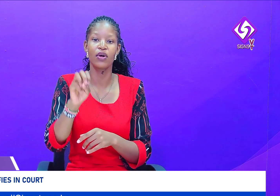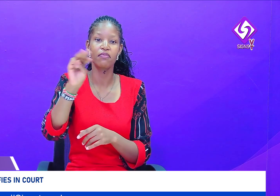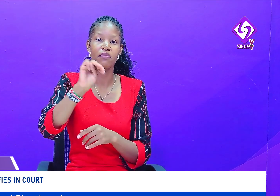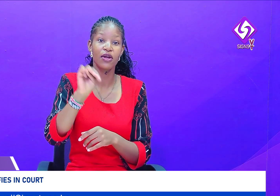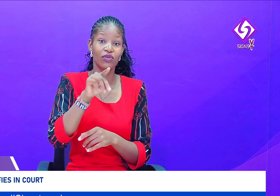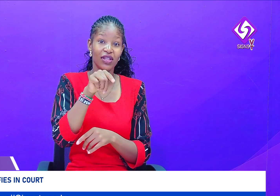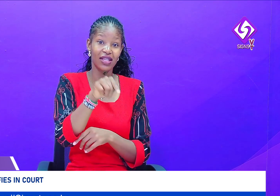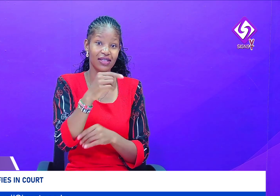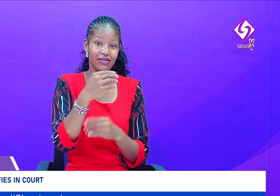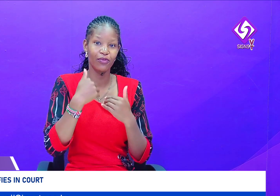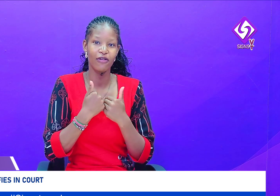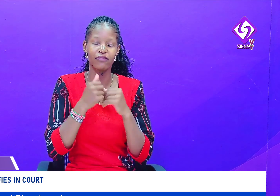land graft case,